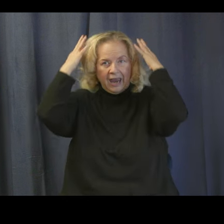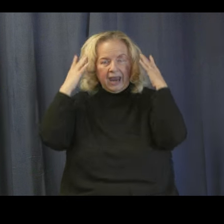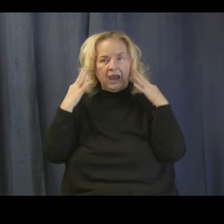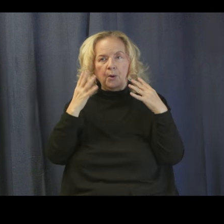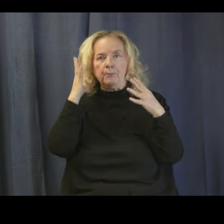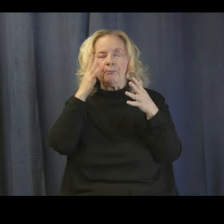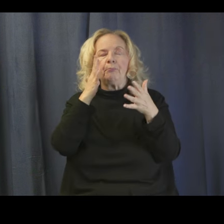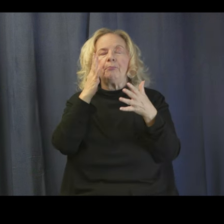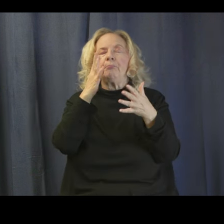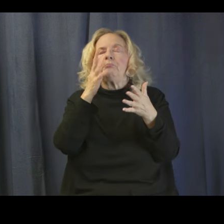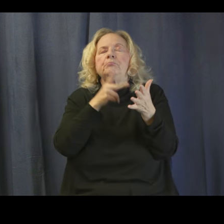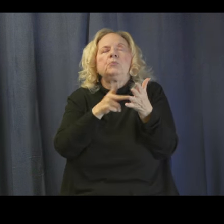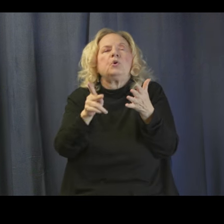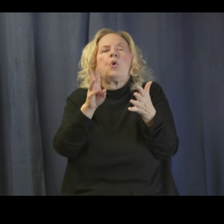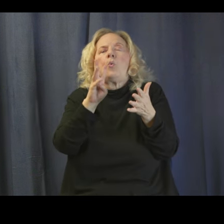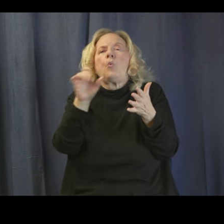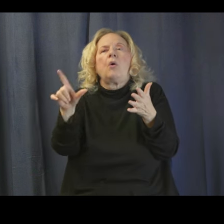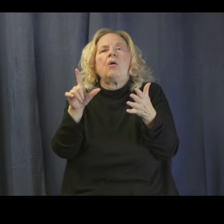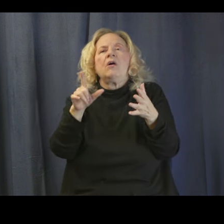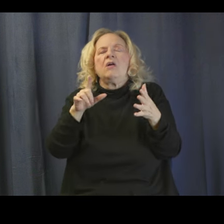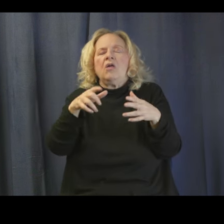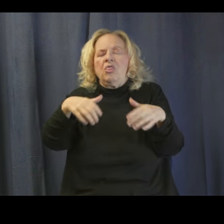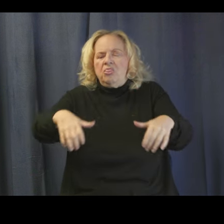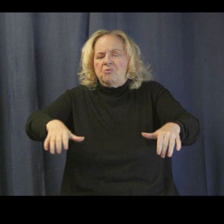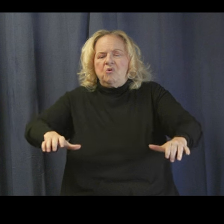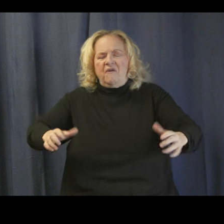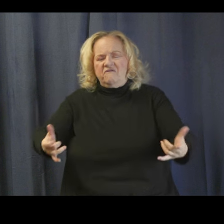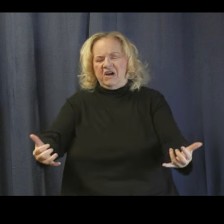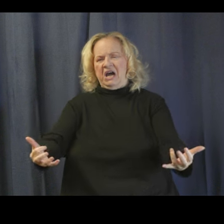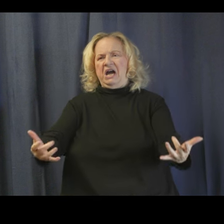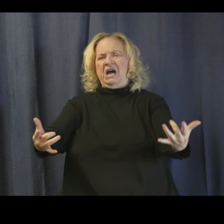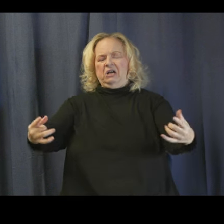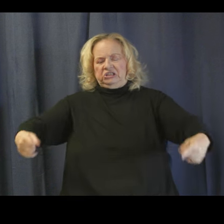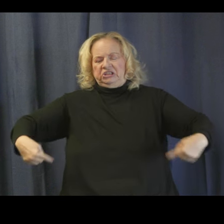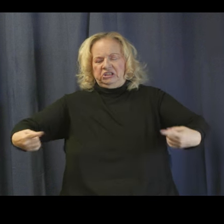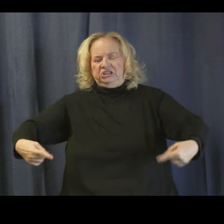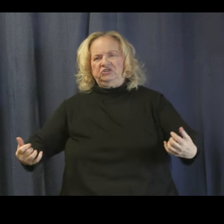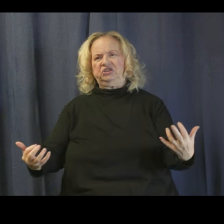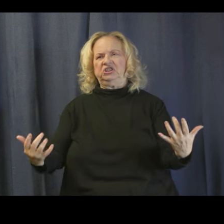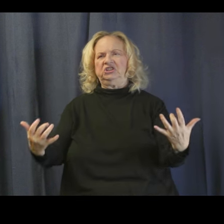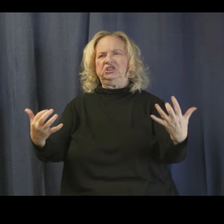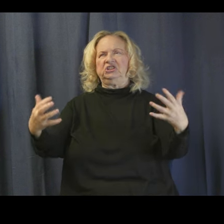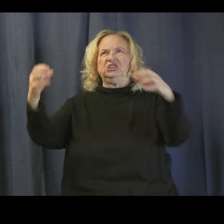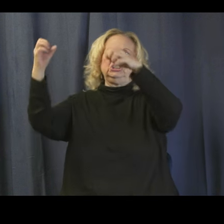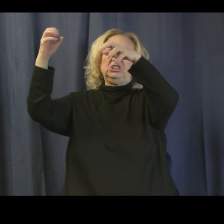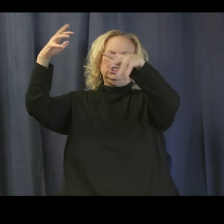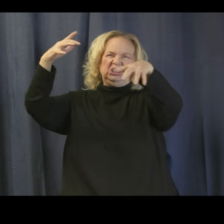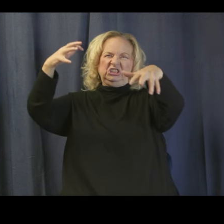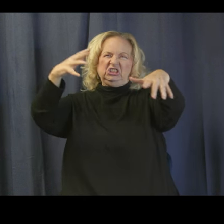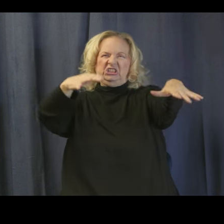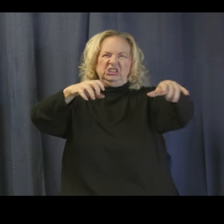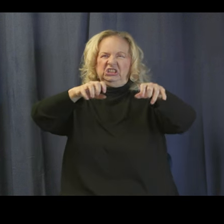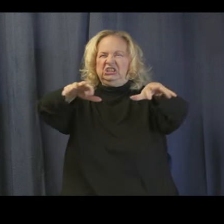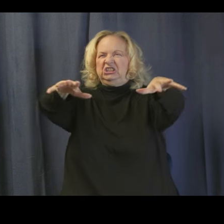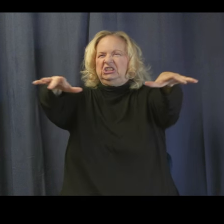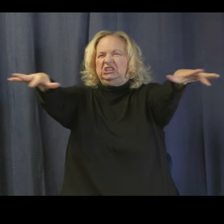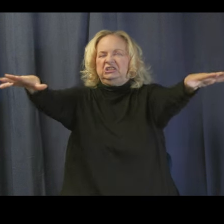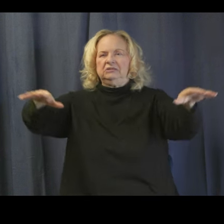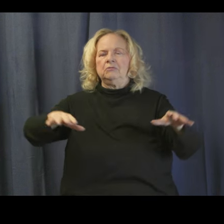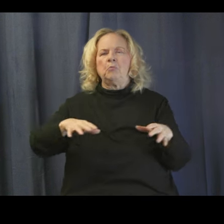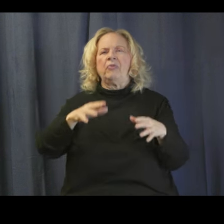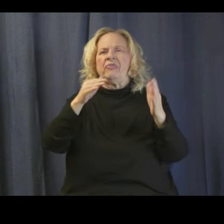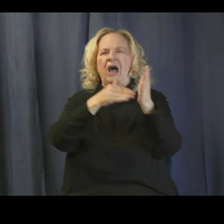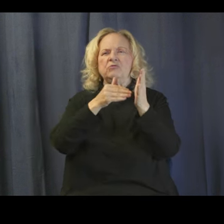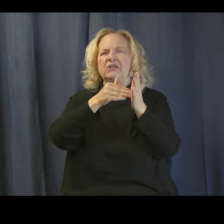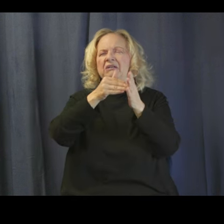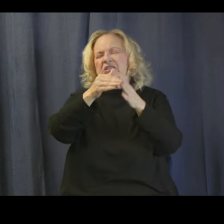hair of his head like the pure wool. His throne was like the fiery flame, his wheels as burning fire. A fiery stream issued and came forth from